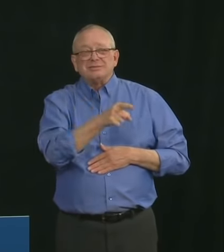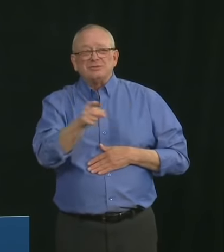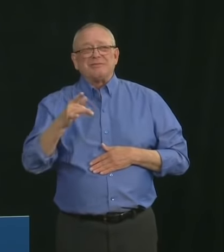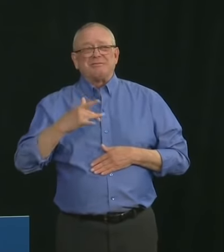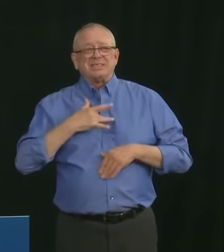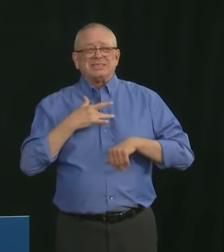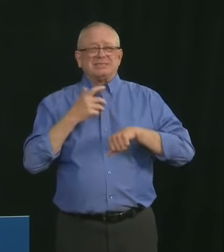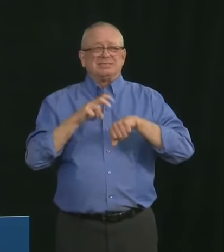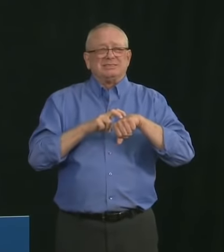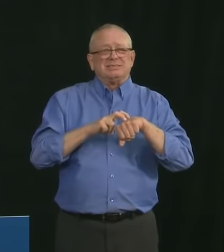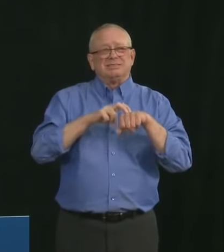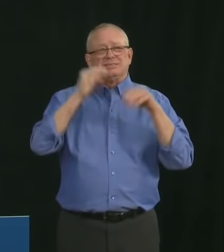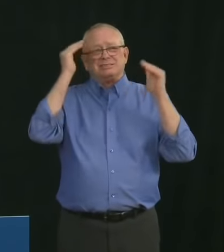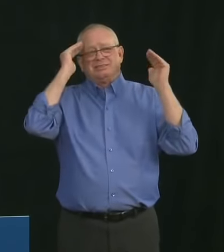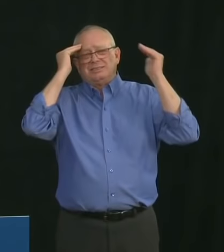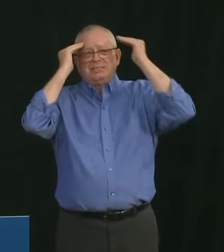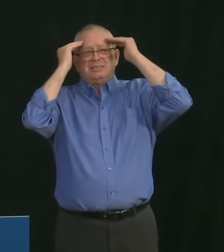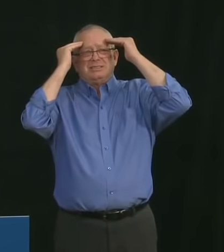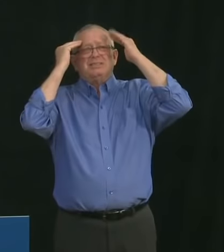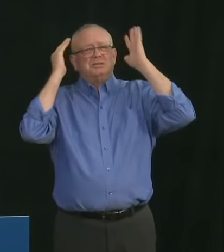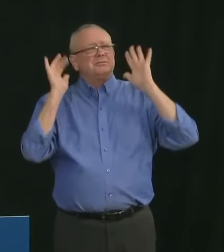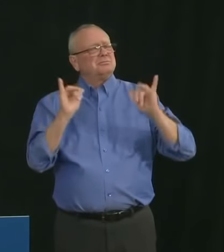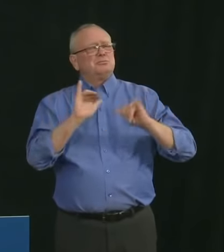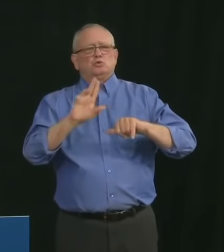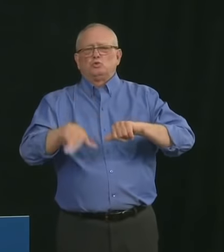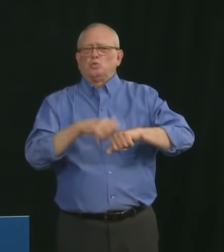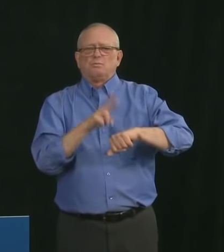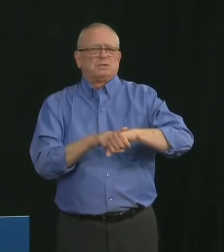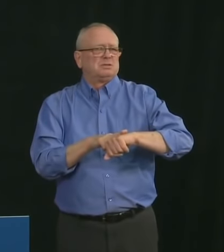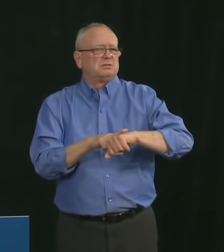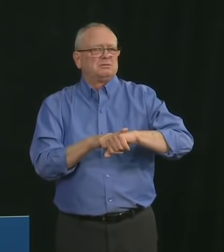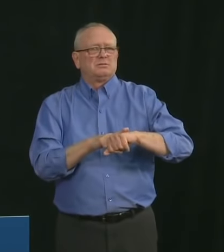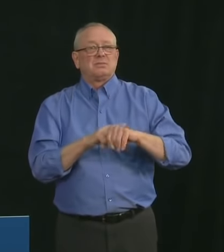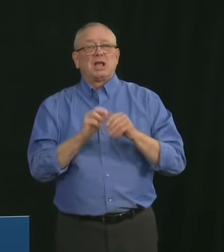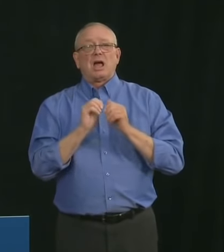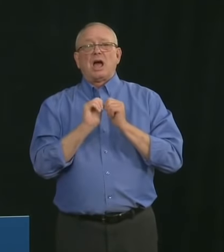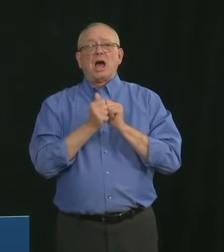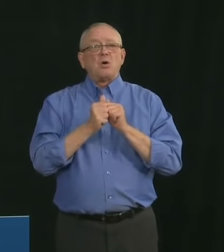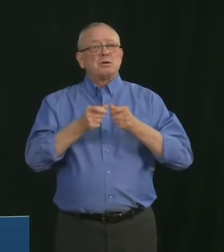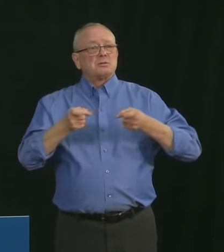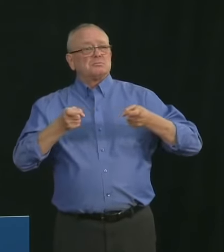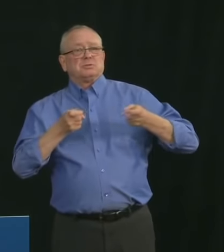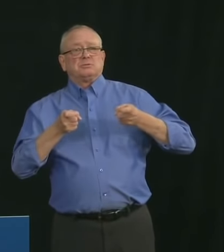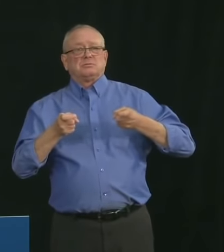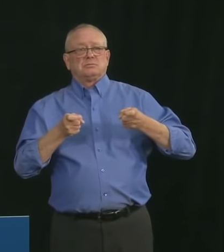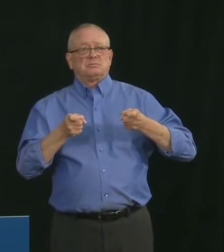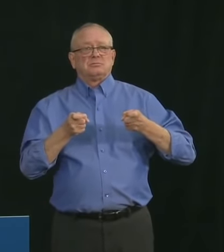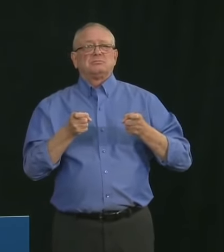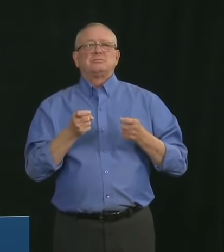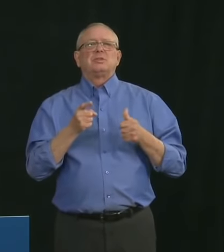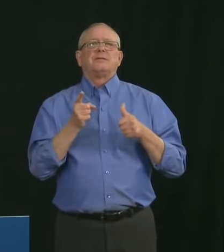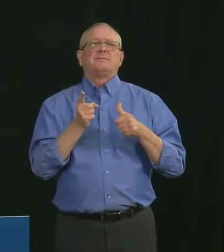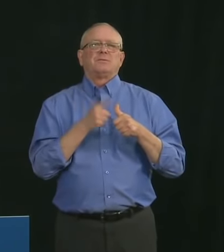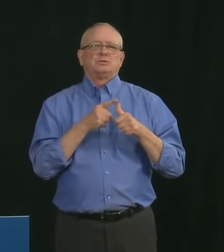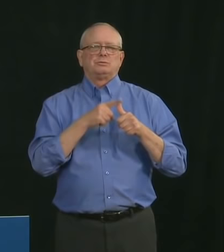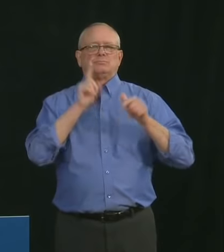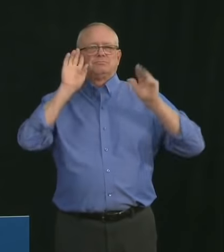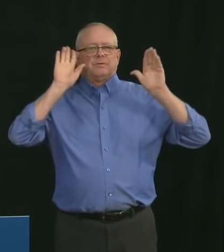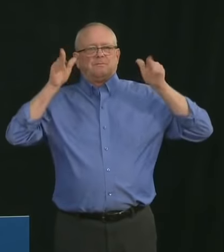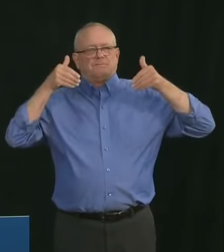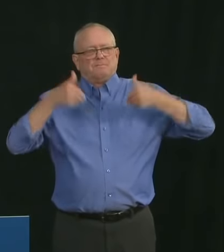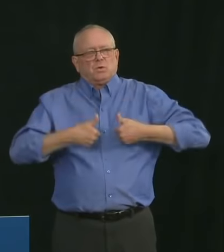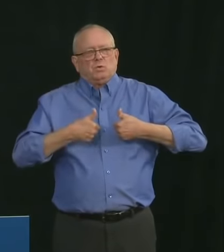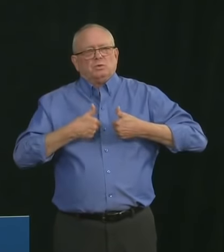things that we can all do to help manage anxiety in the days ahead. First, we need to take care of our physical, mental,